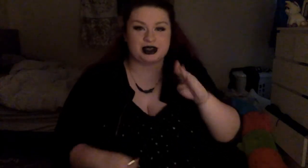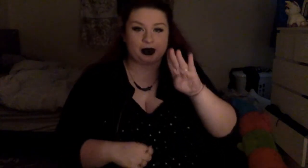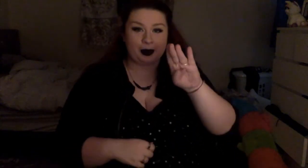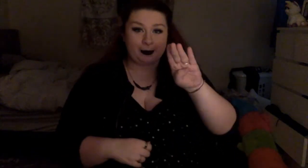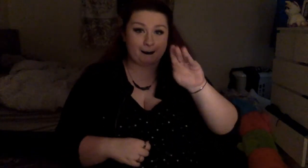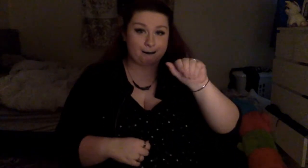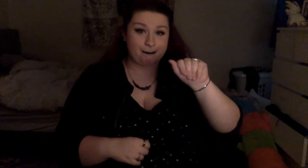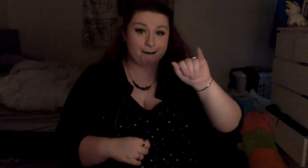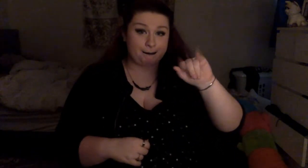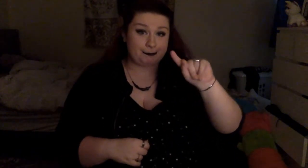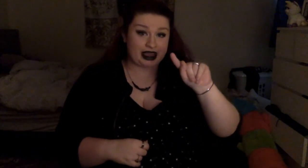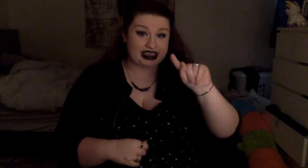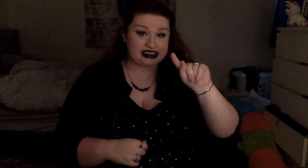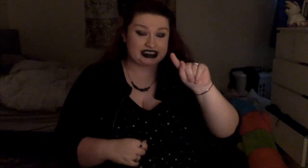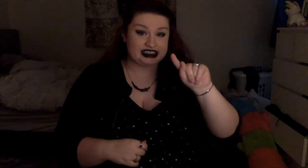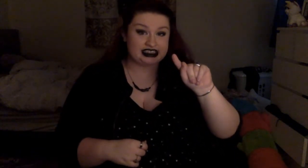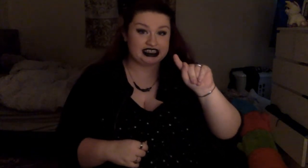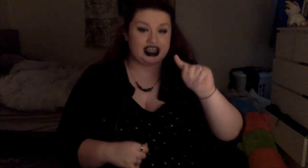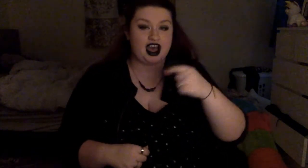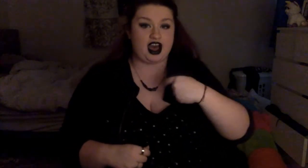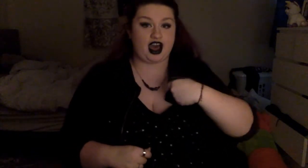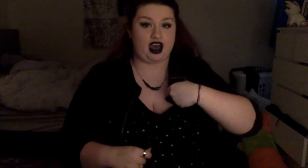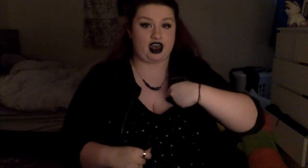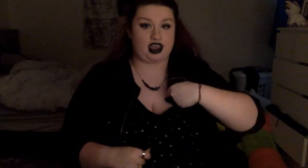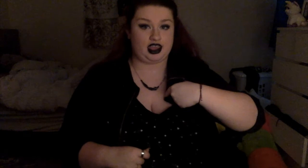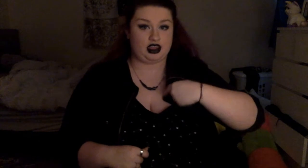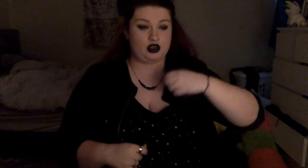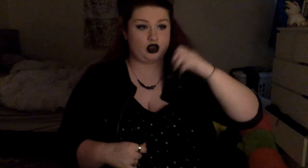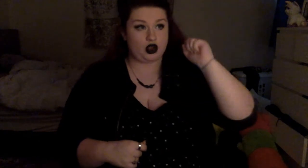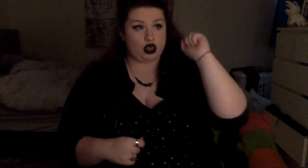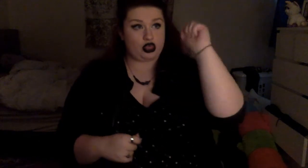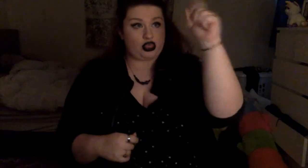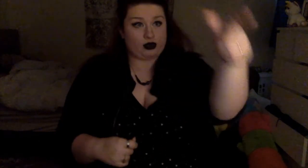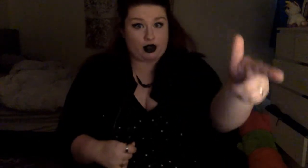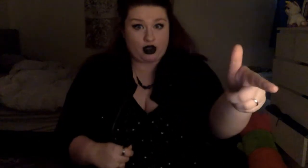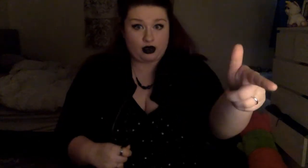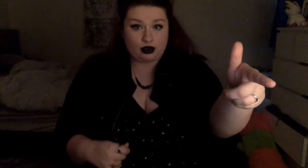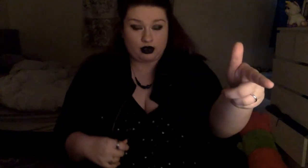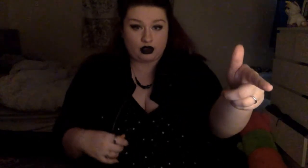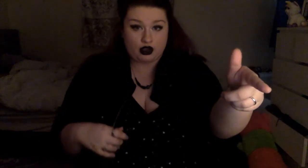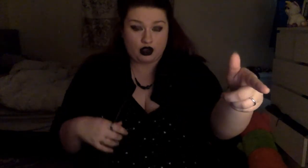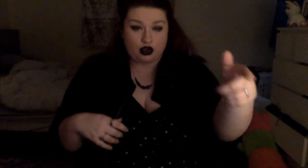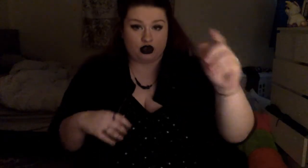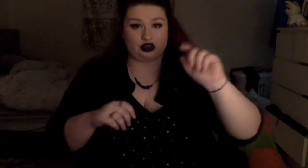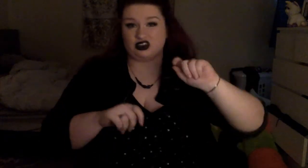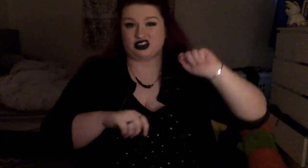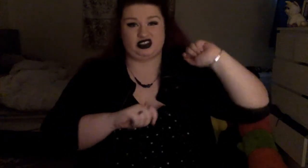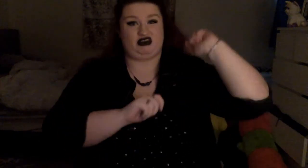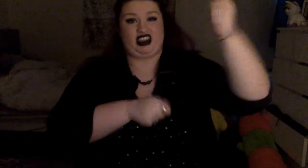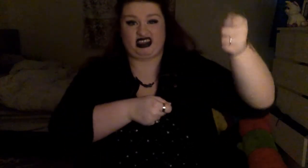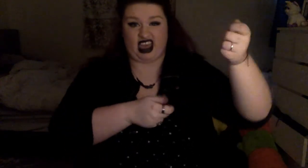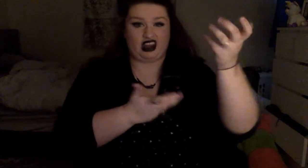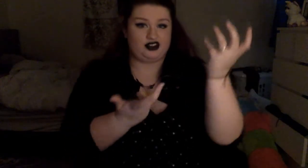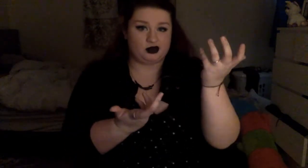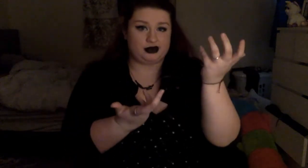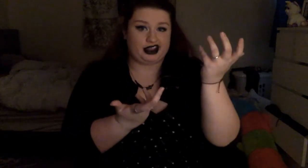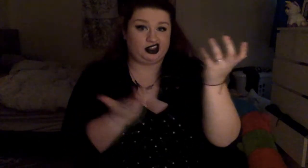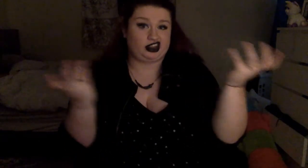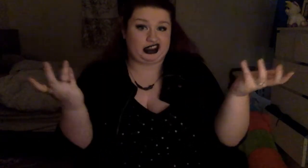So, bait, I throw. You can also do like that if you want to make it look like a